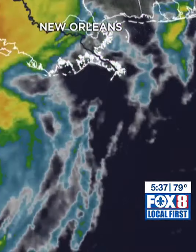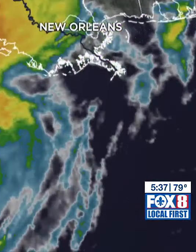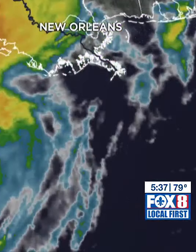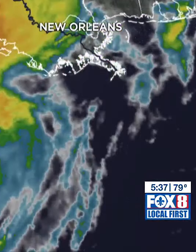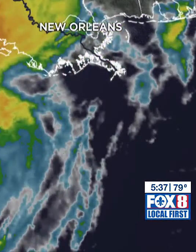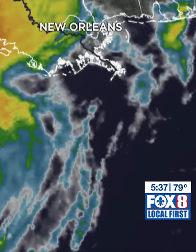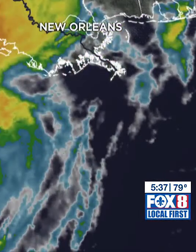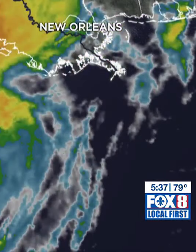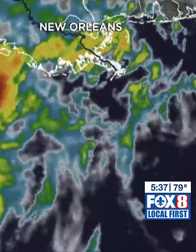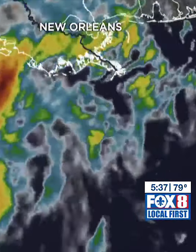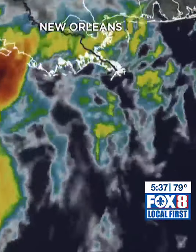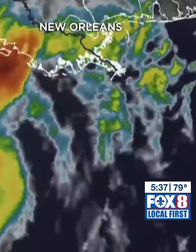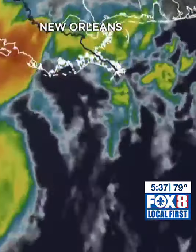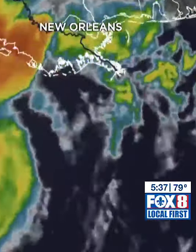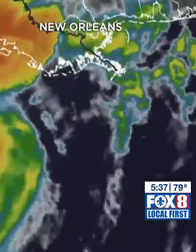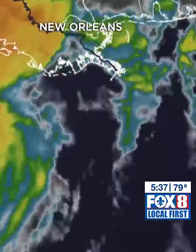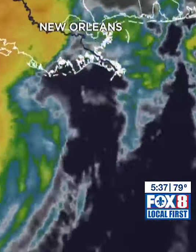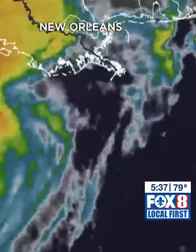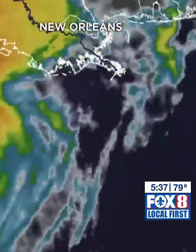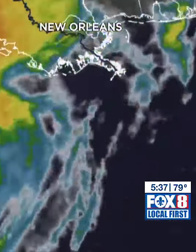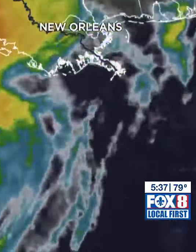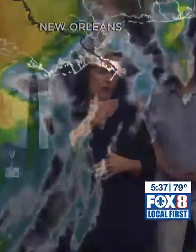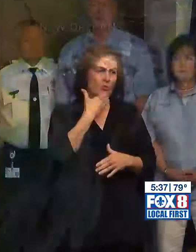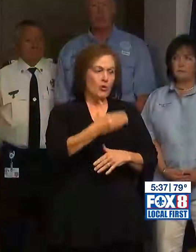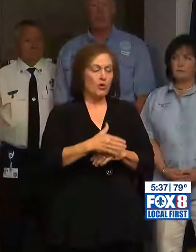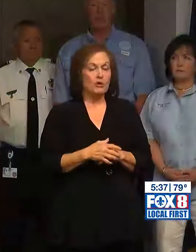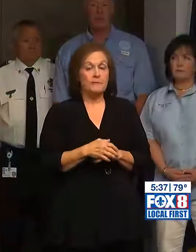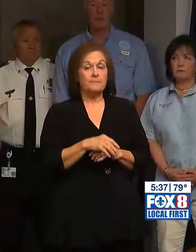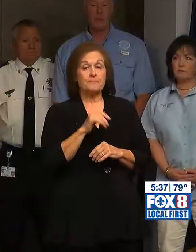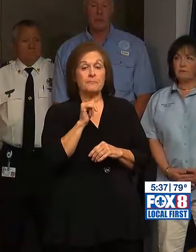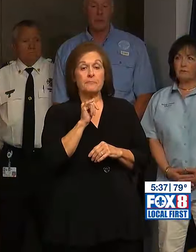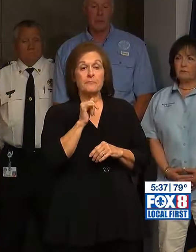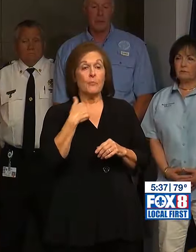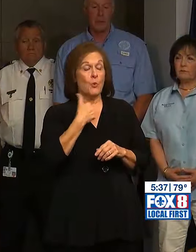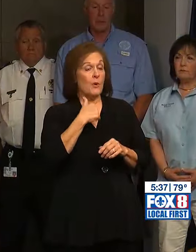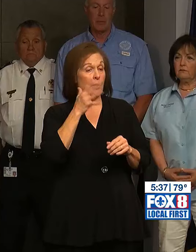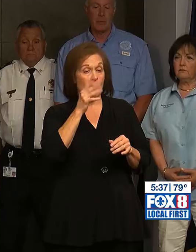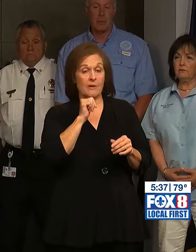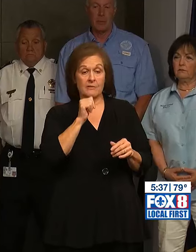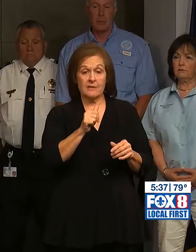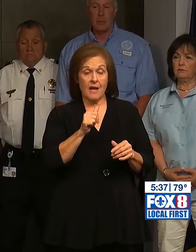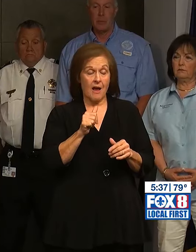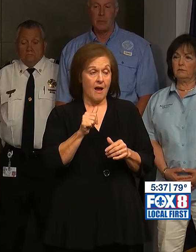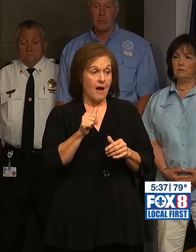are intensifying faster. And we won't let contraflow.